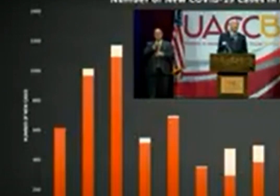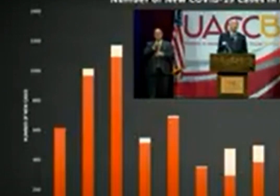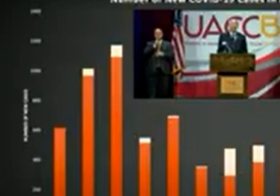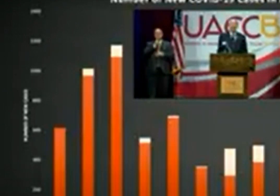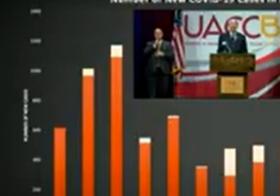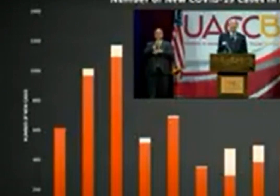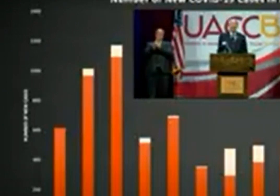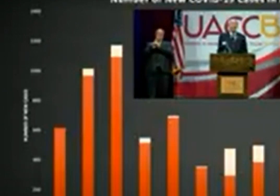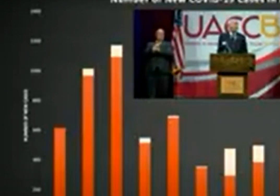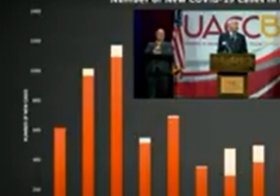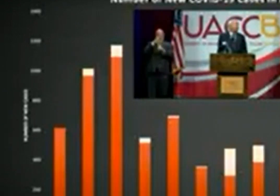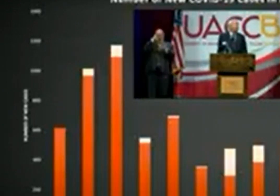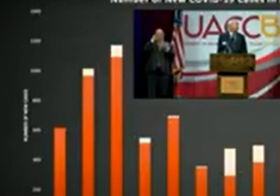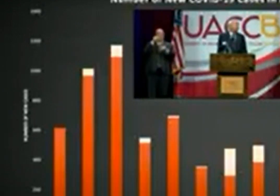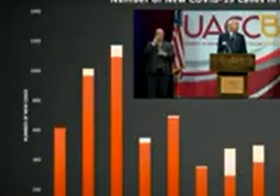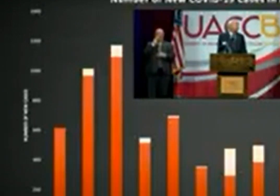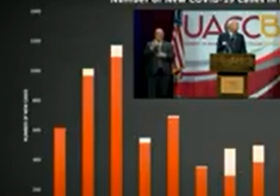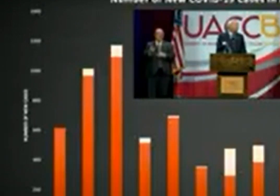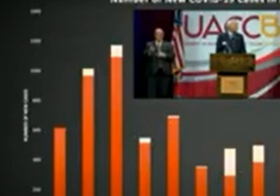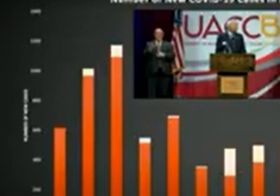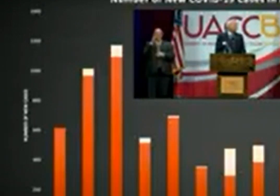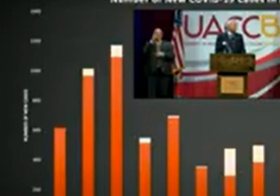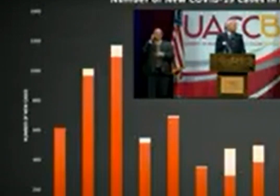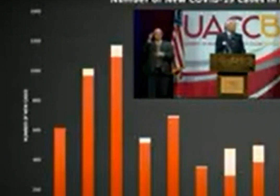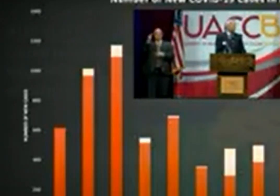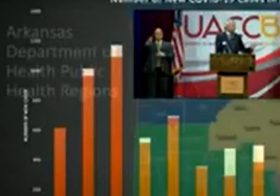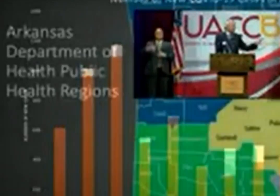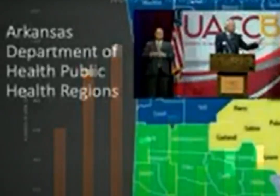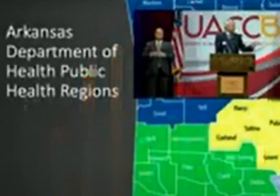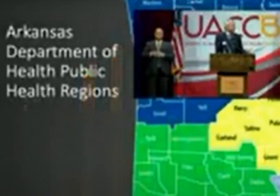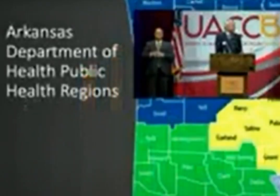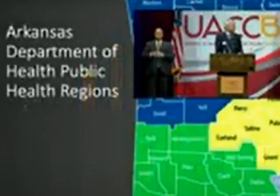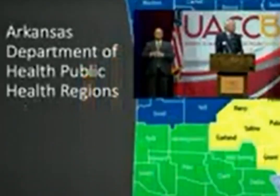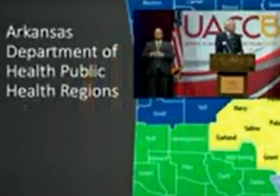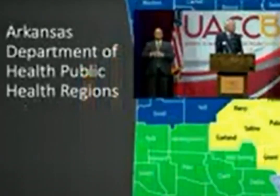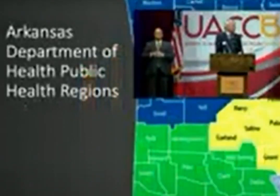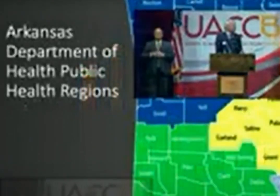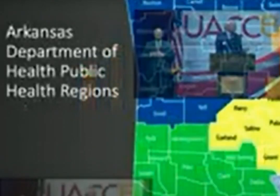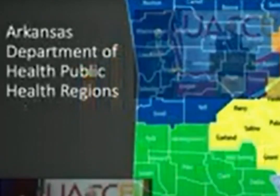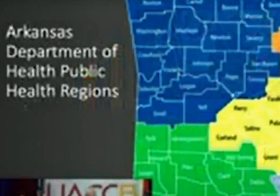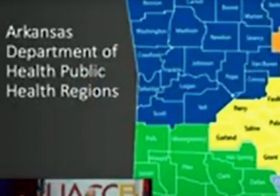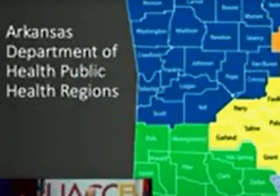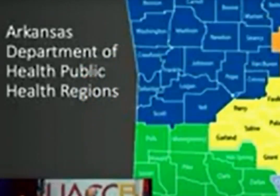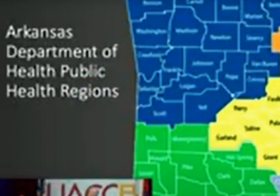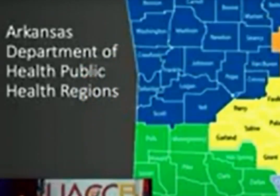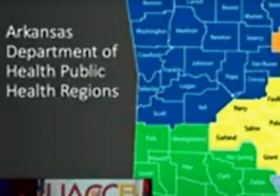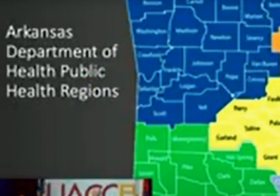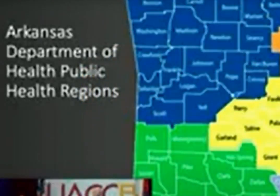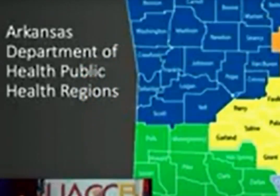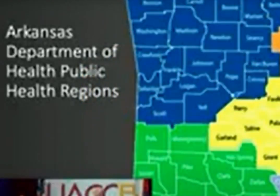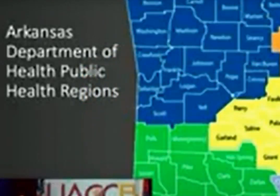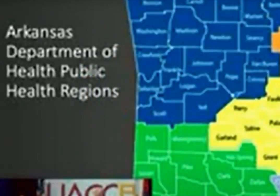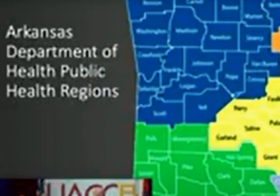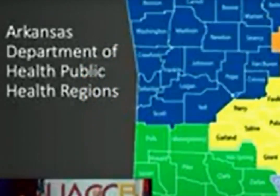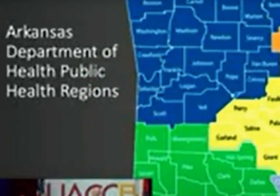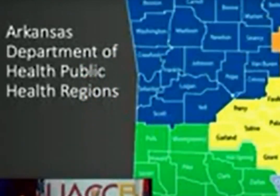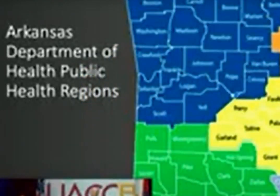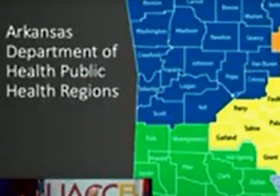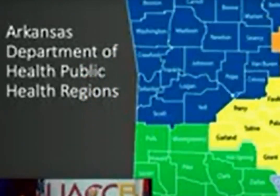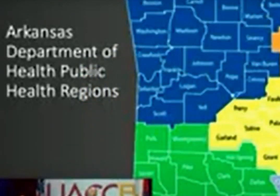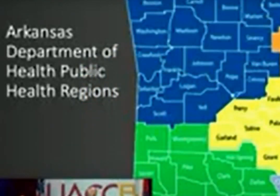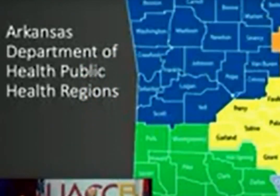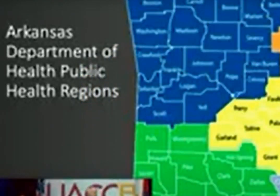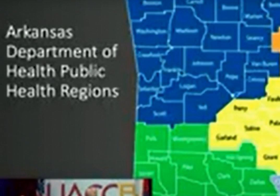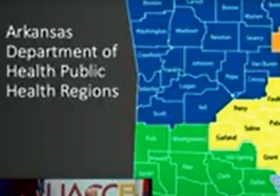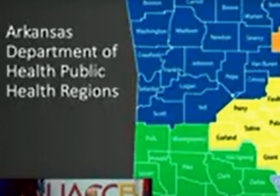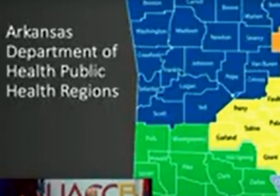really the trend that I expect to see in the future. And then, if you'll continue on, let's look down at our